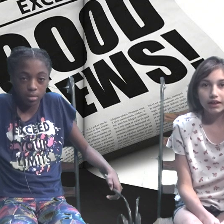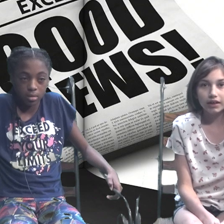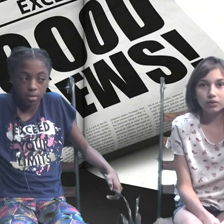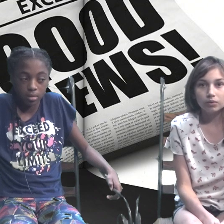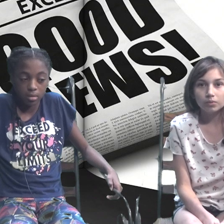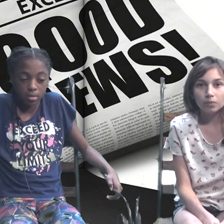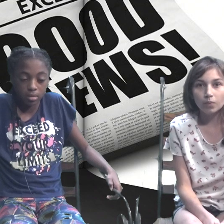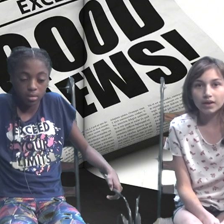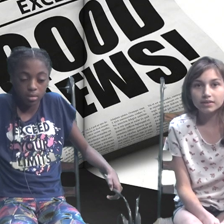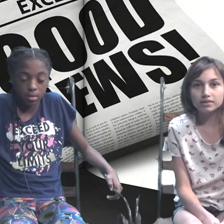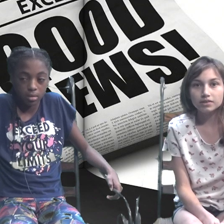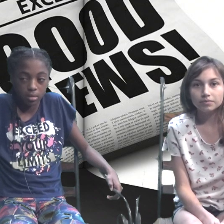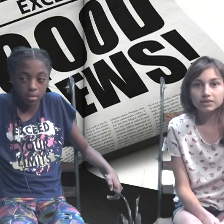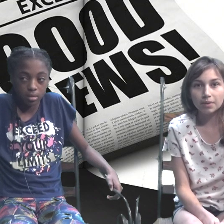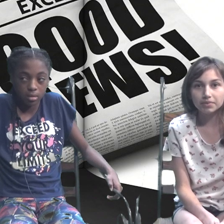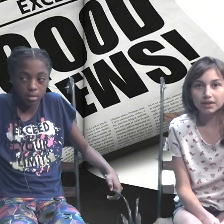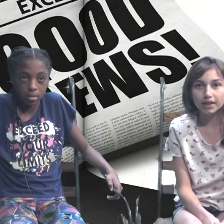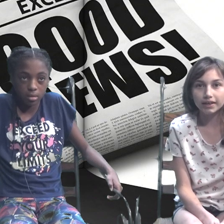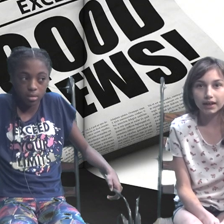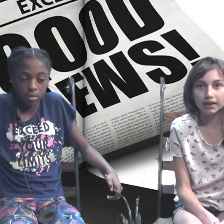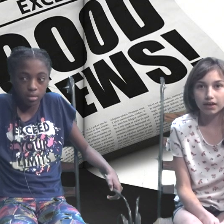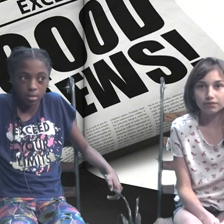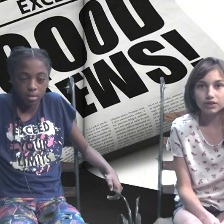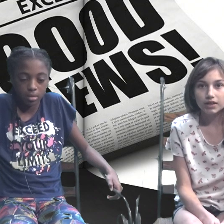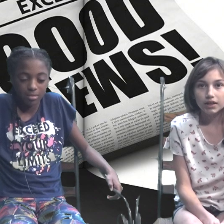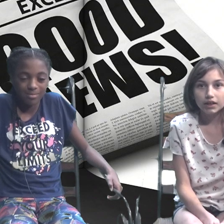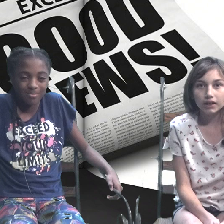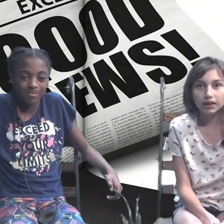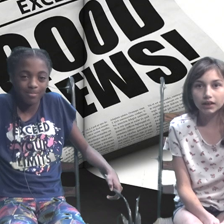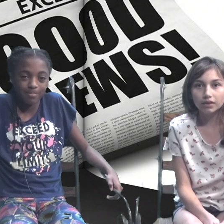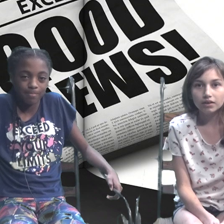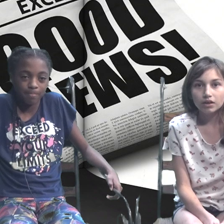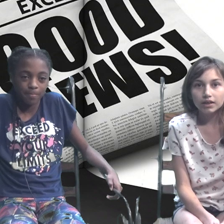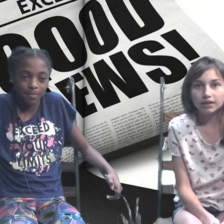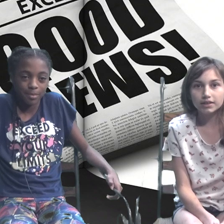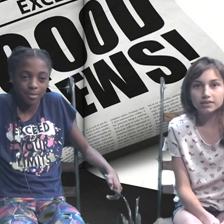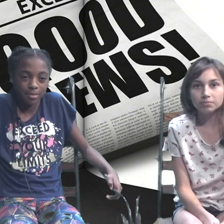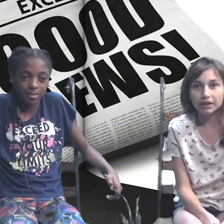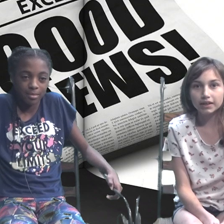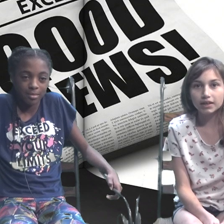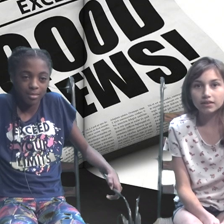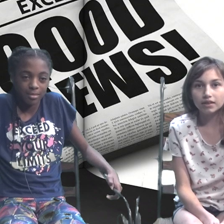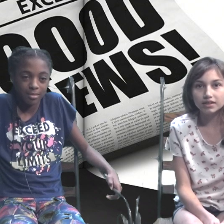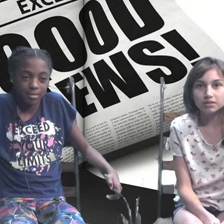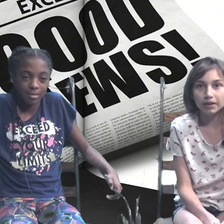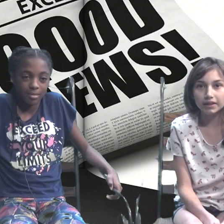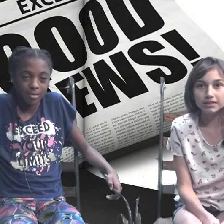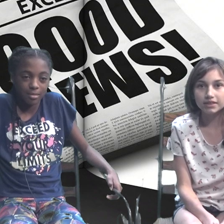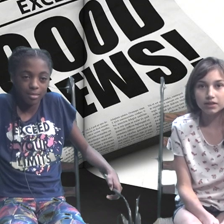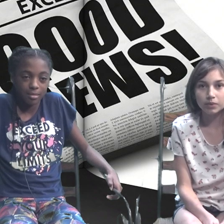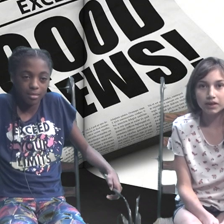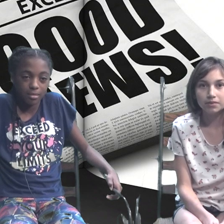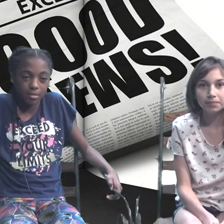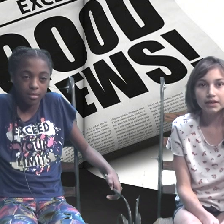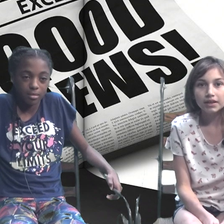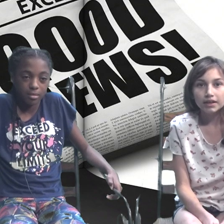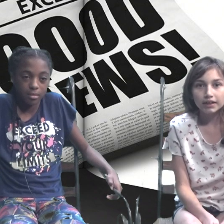it was something like a gift. He is making the smelly seaweed